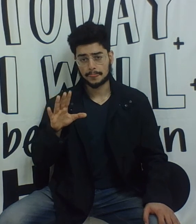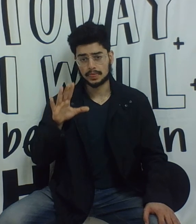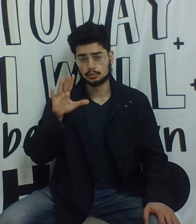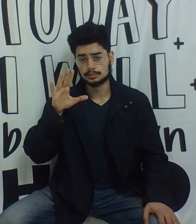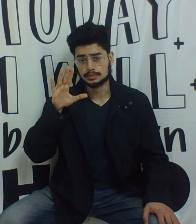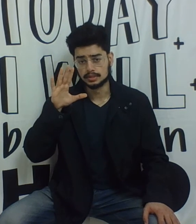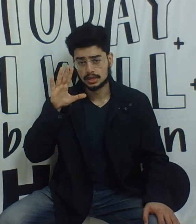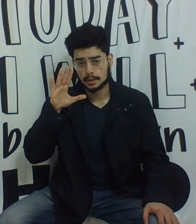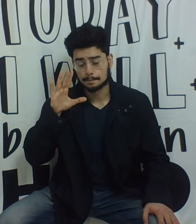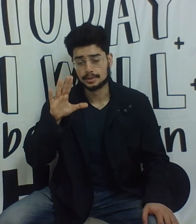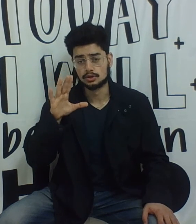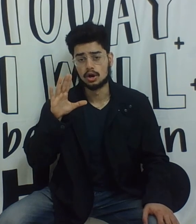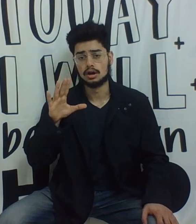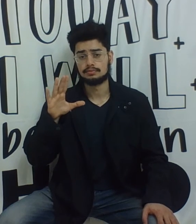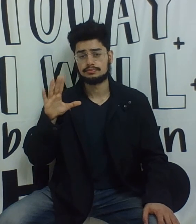that we'd be better off